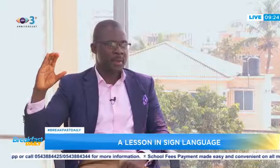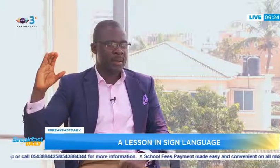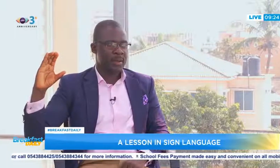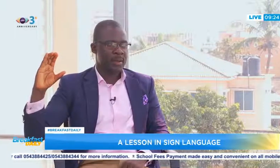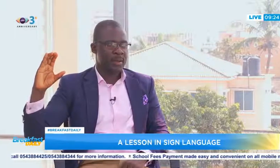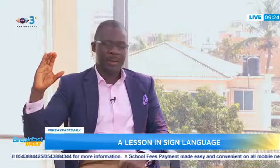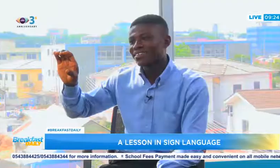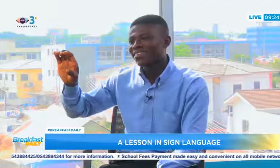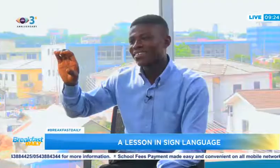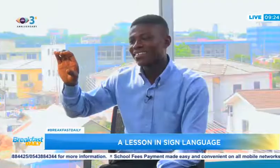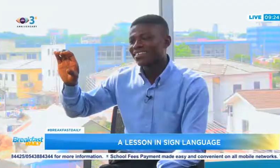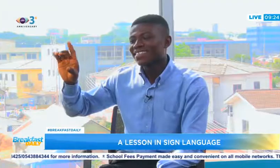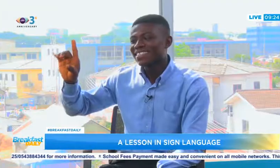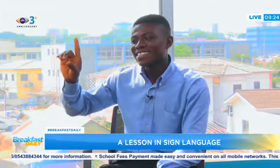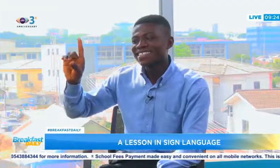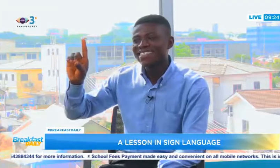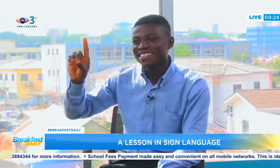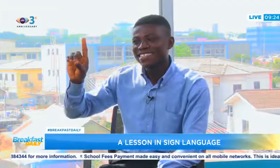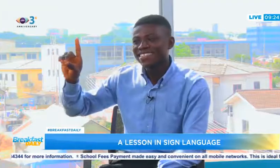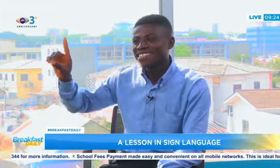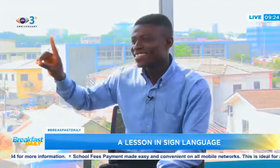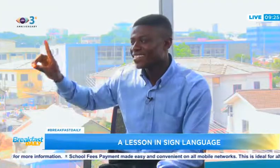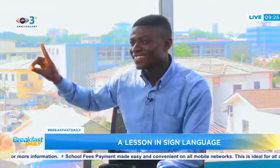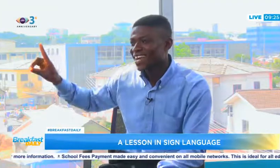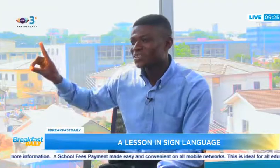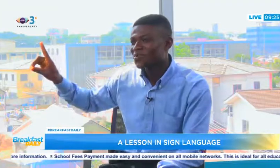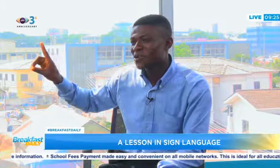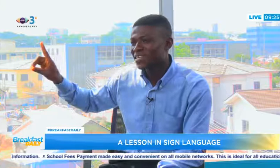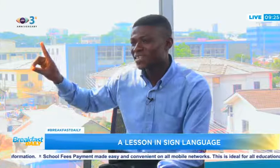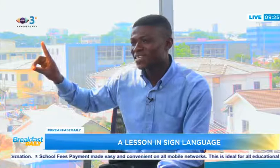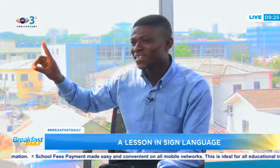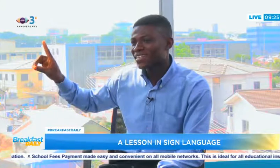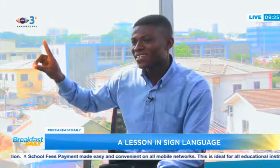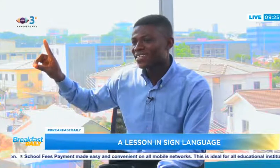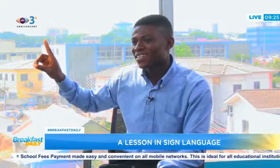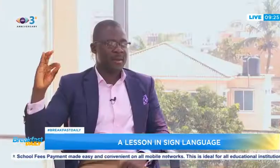good. Yeah. Okay. This is D, a small D. No.